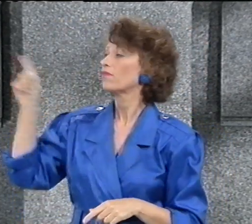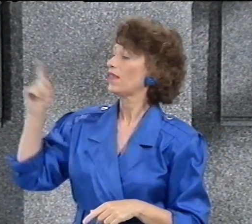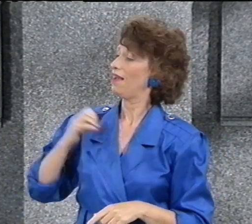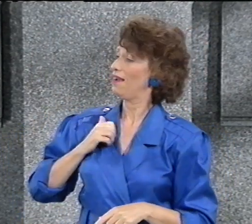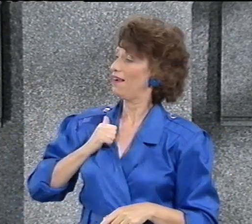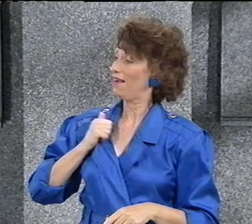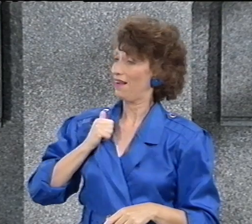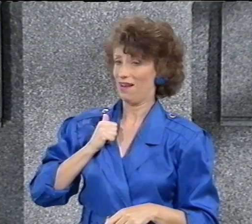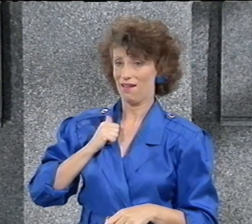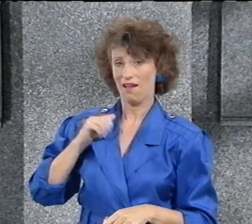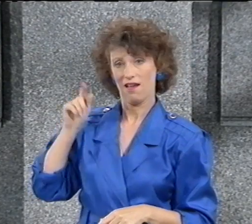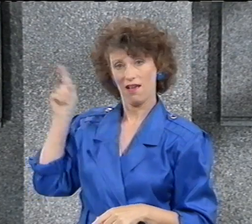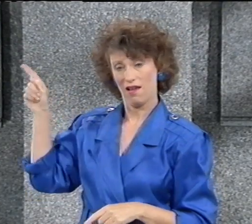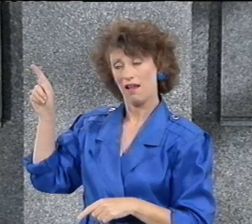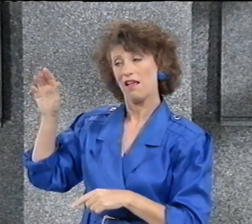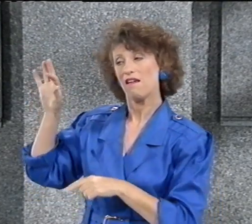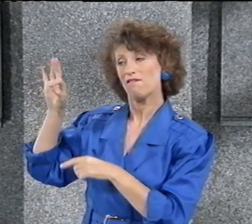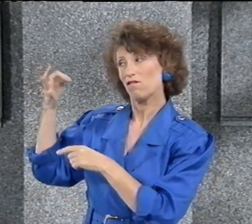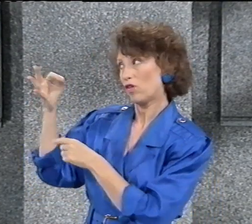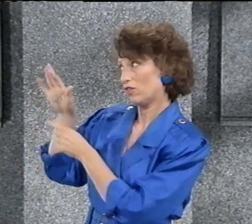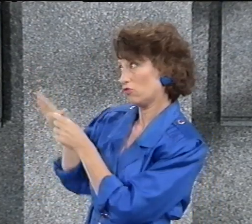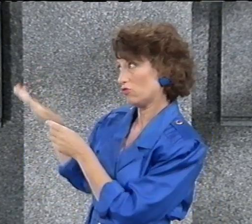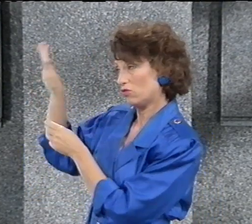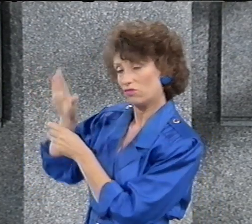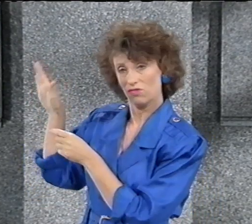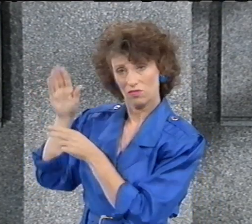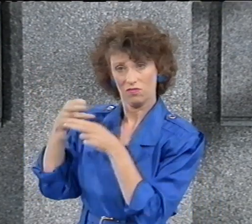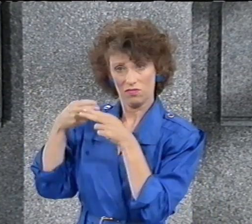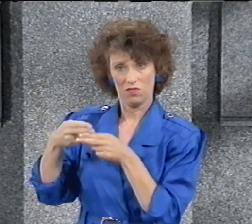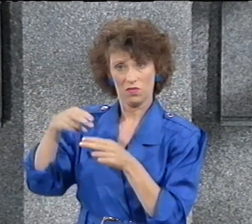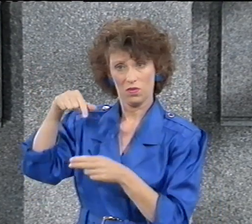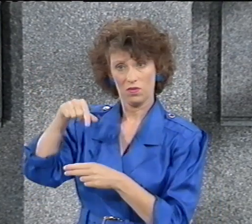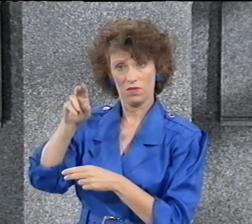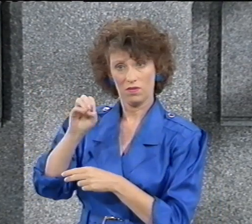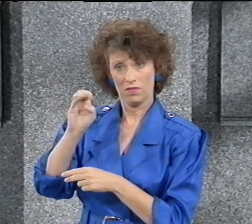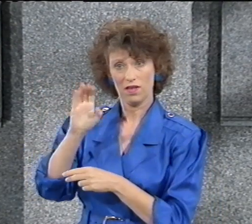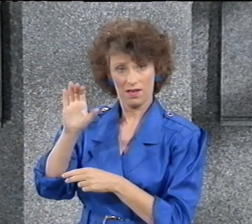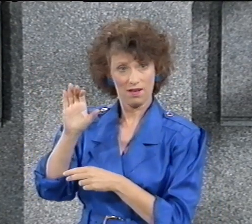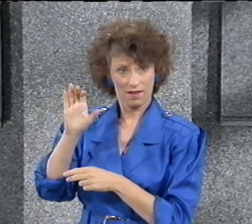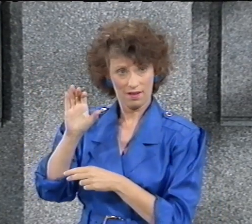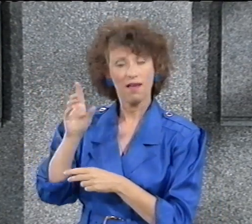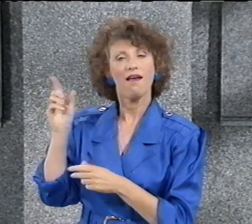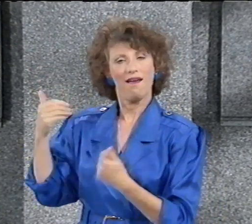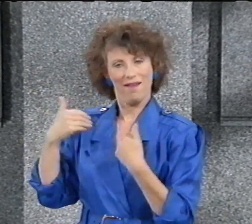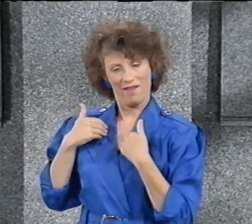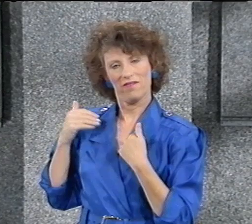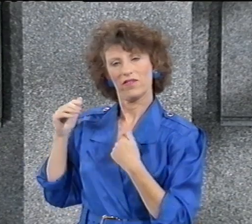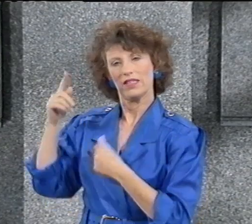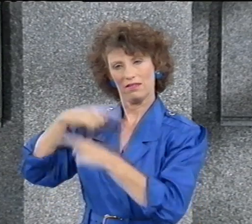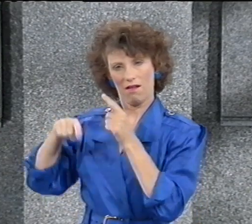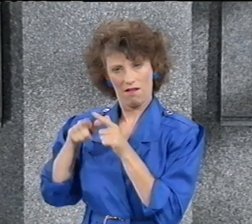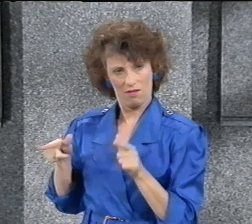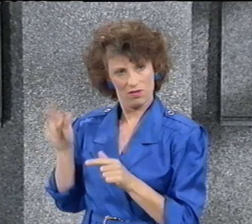Sign Language. This happens in other countries too with their sign systems. For example, in